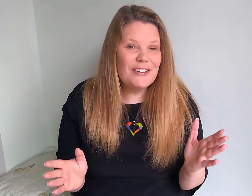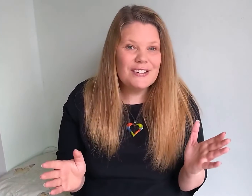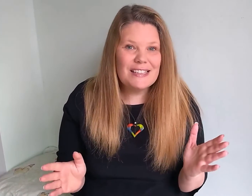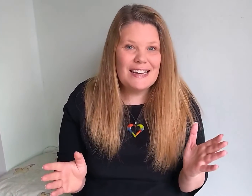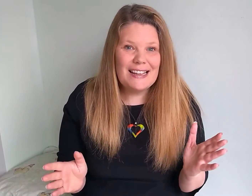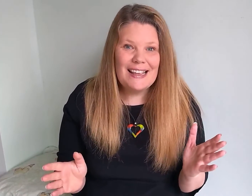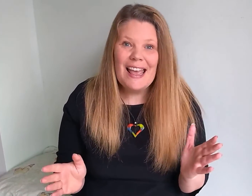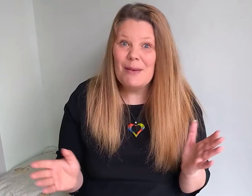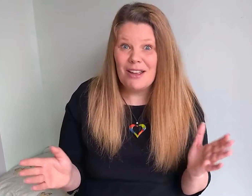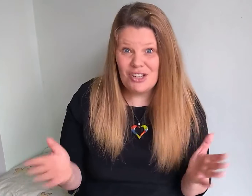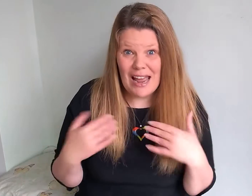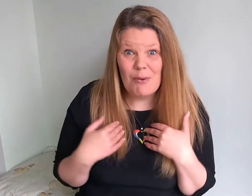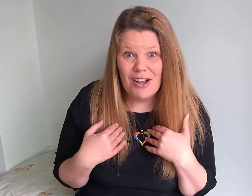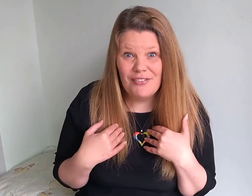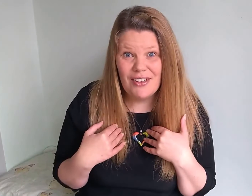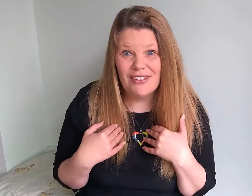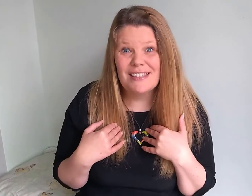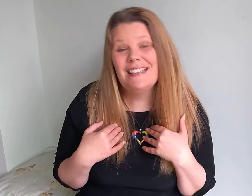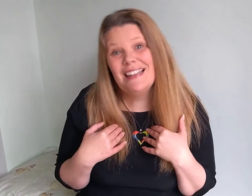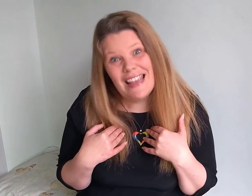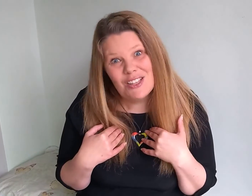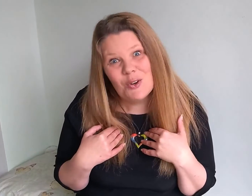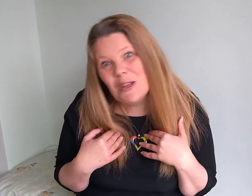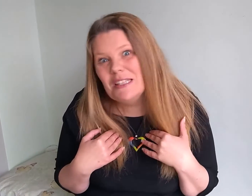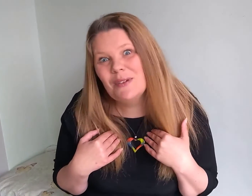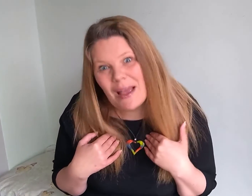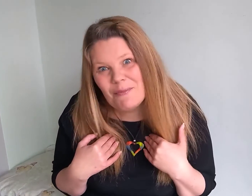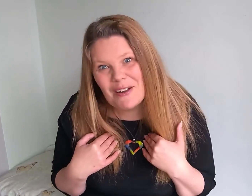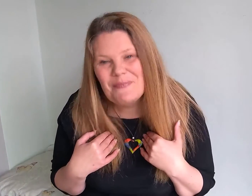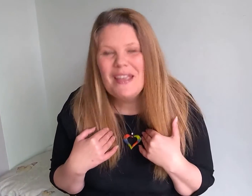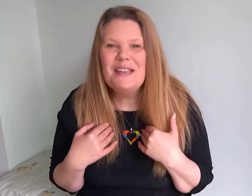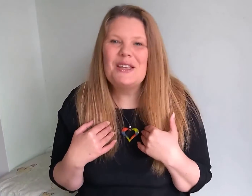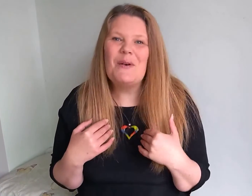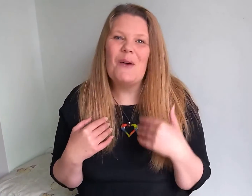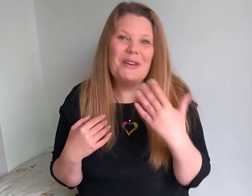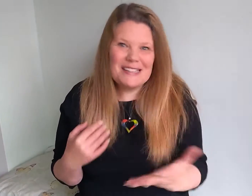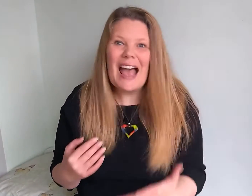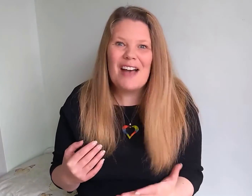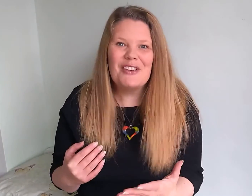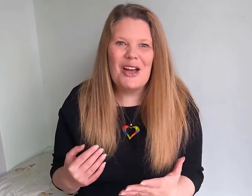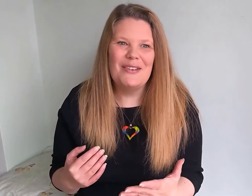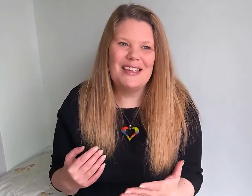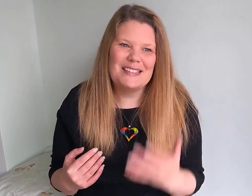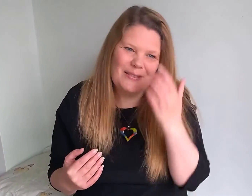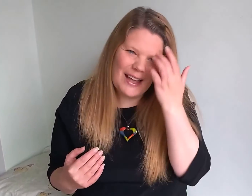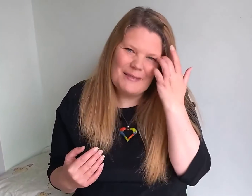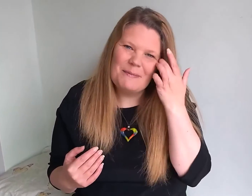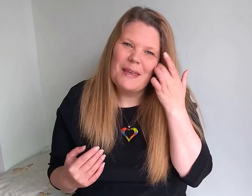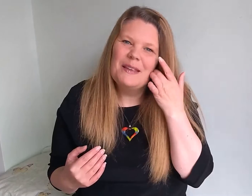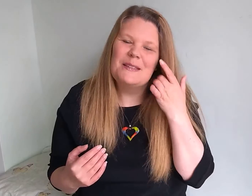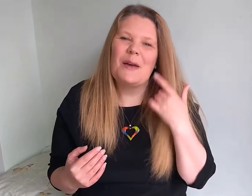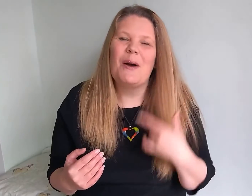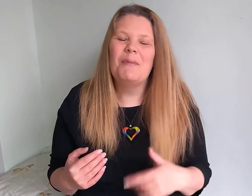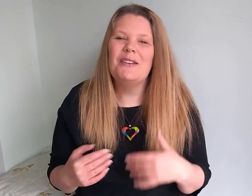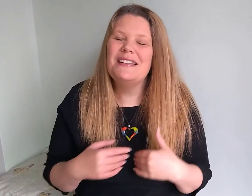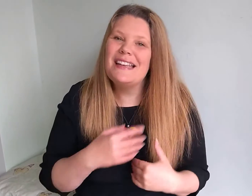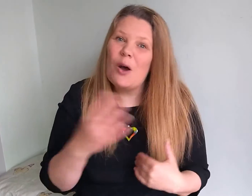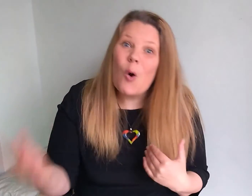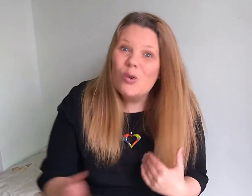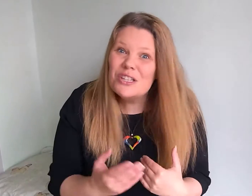feel silly. Imagine how I feel sitting here talking to a camera. So I want you to have a go at this, okay? So I'm going to sing it all to